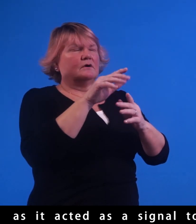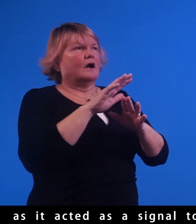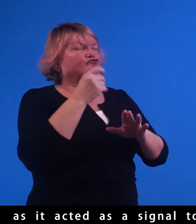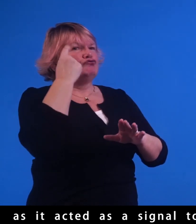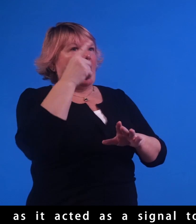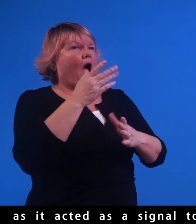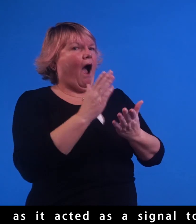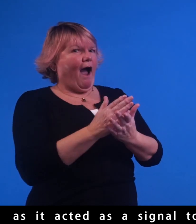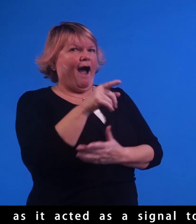decades later.